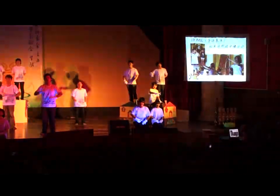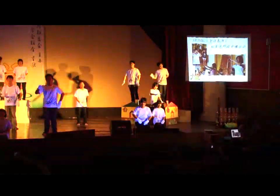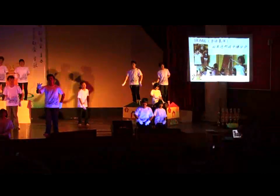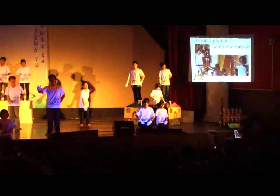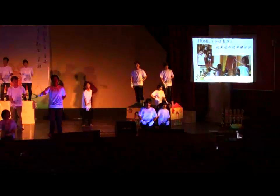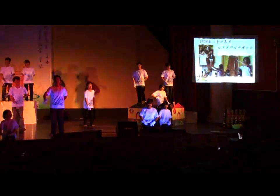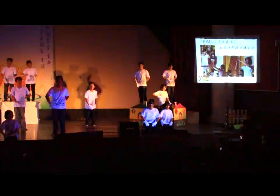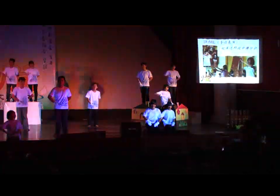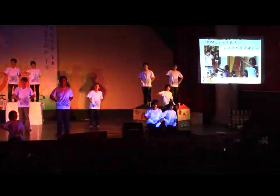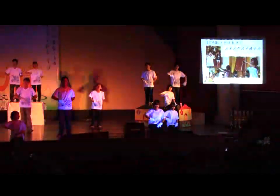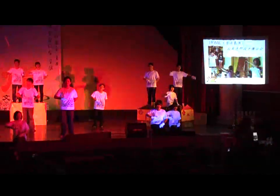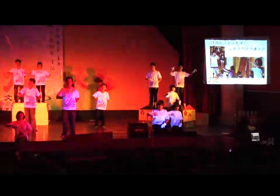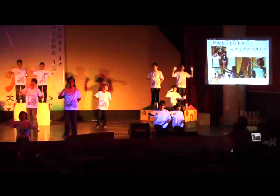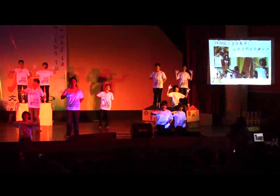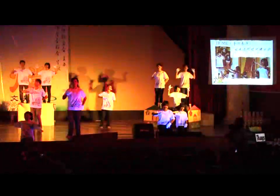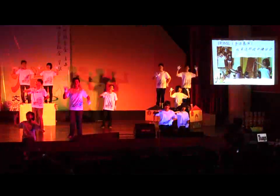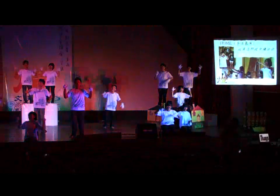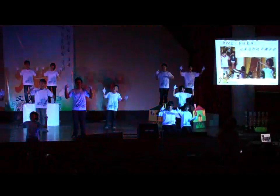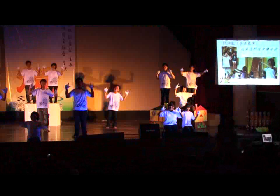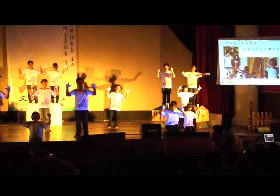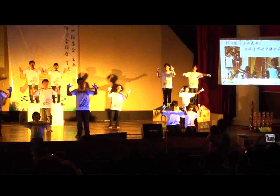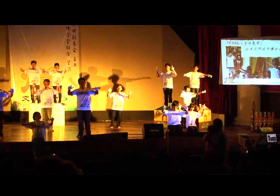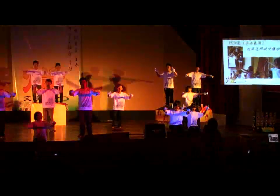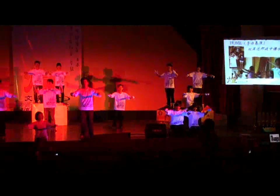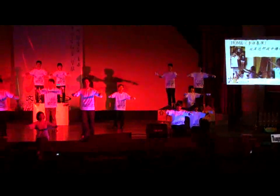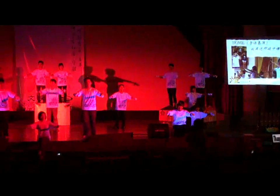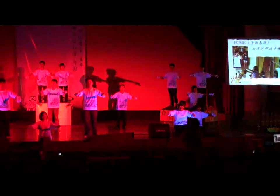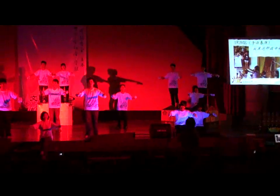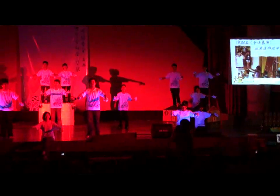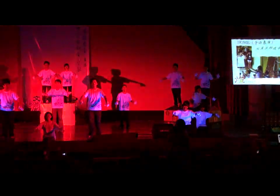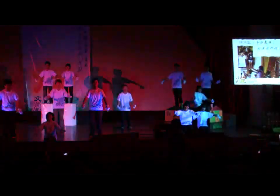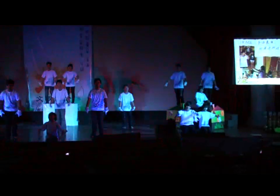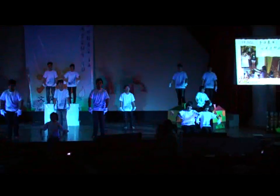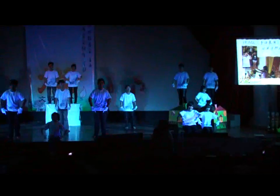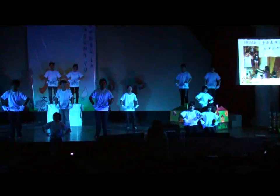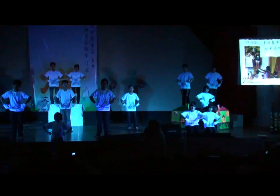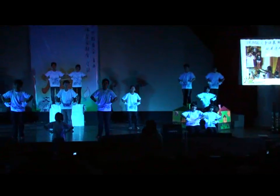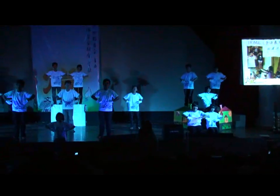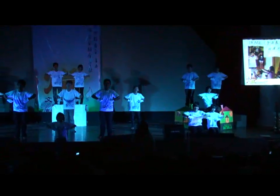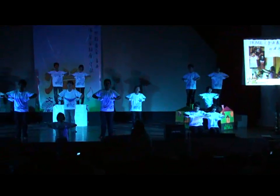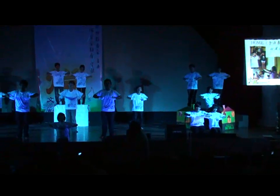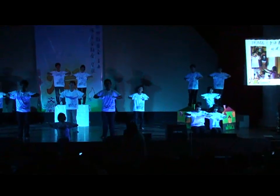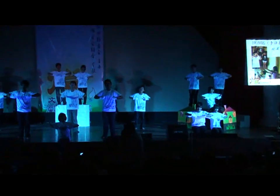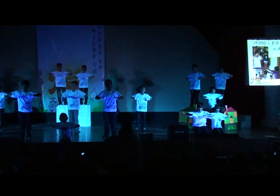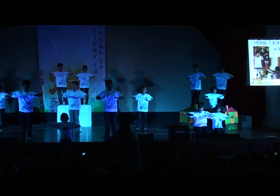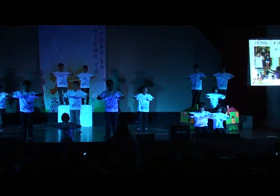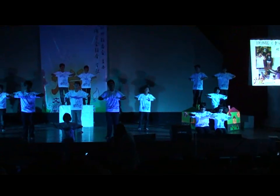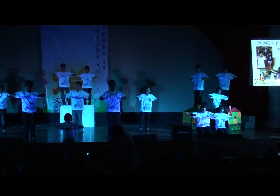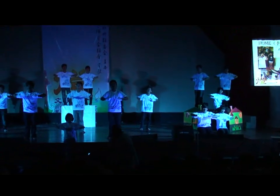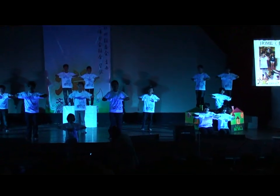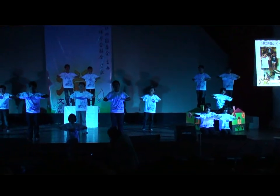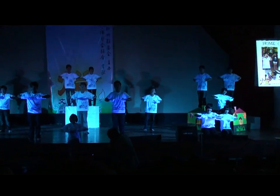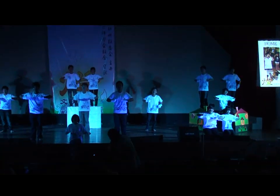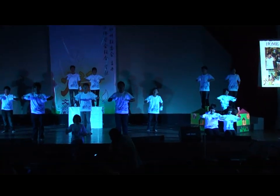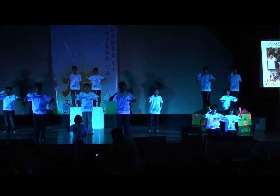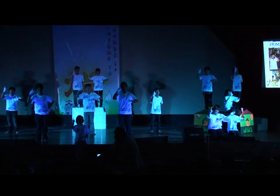I'm ready to stop the time I'm just so nice to try I